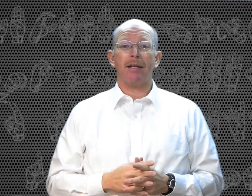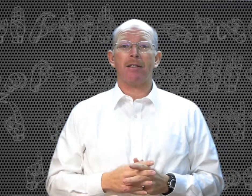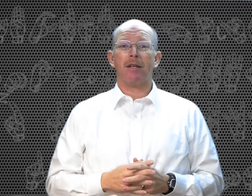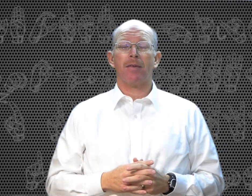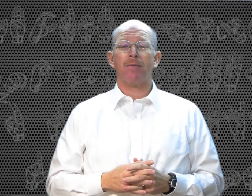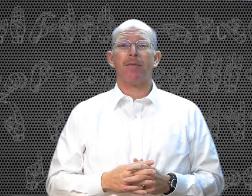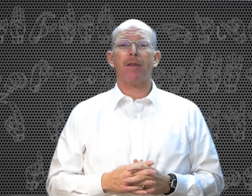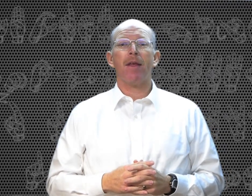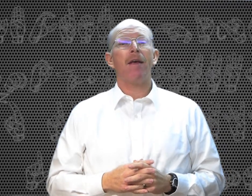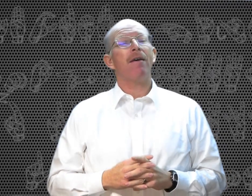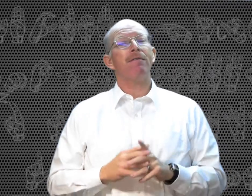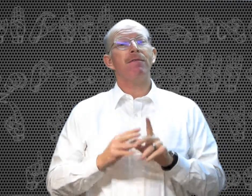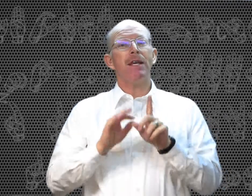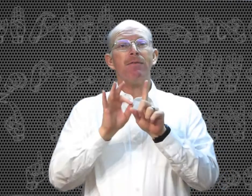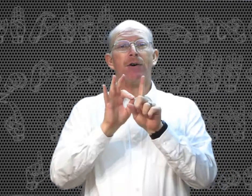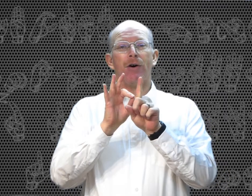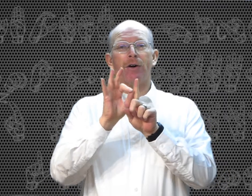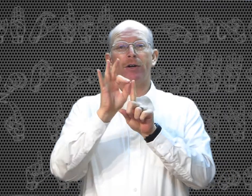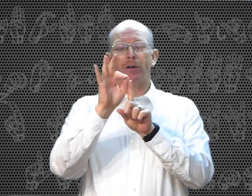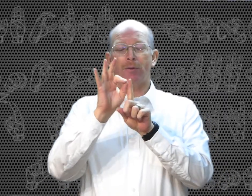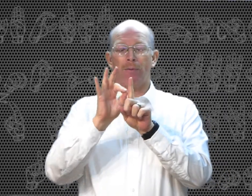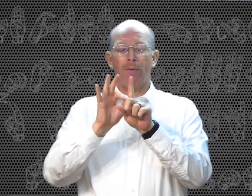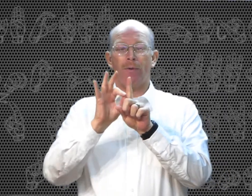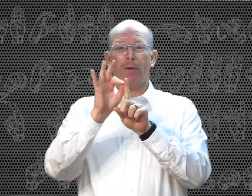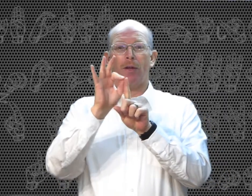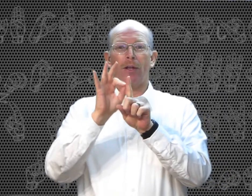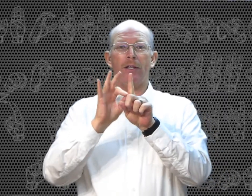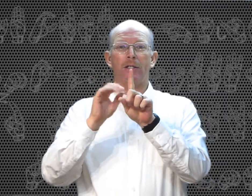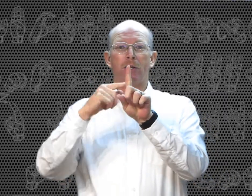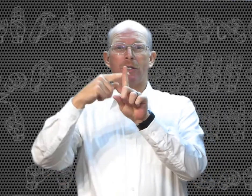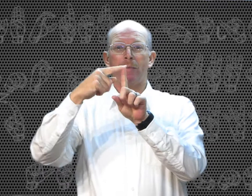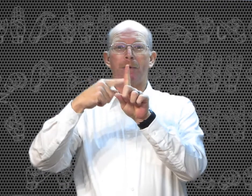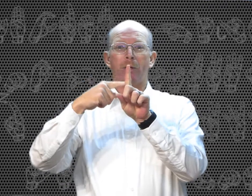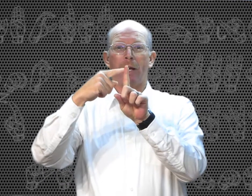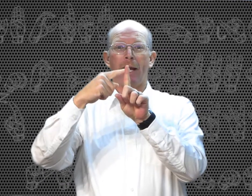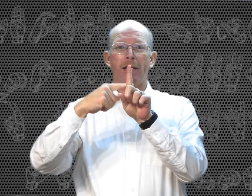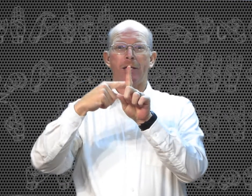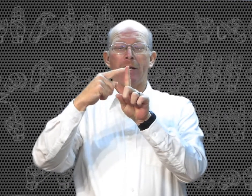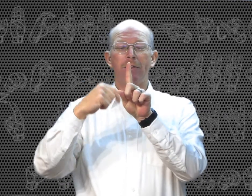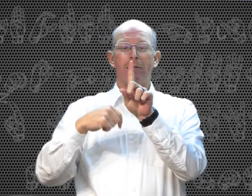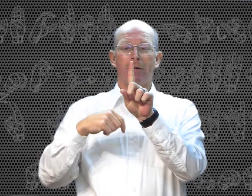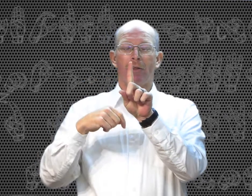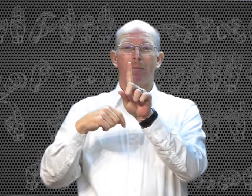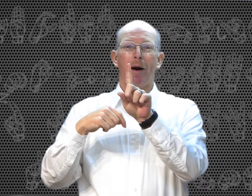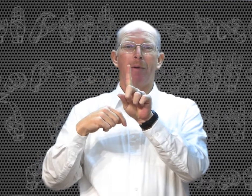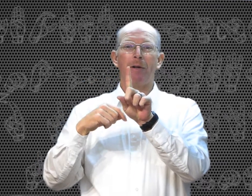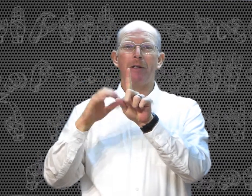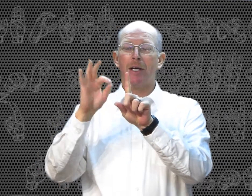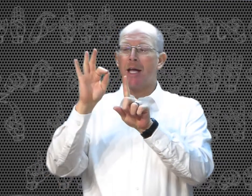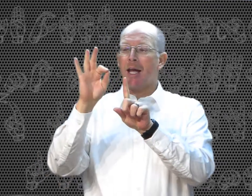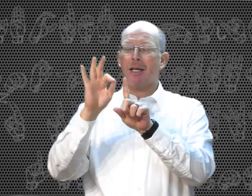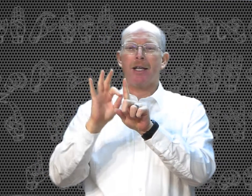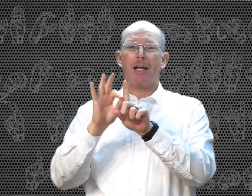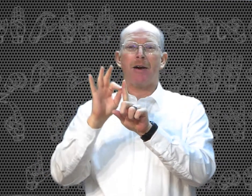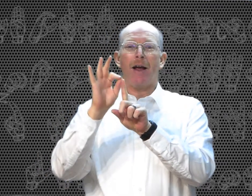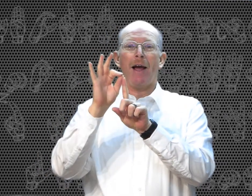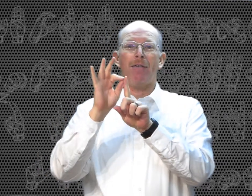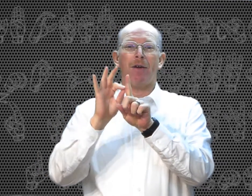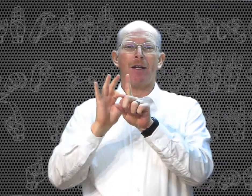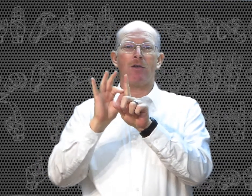is. Fever. This is your temperature gauge here, your thermometer. And you take your F and you